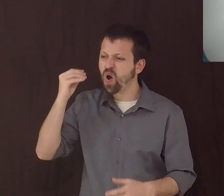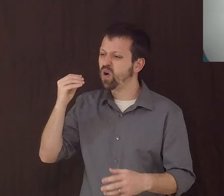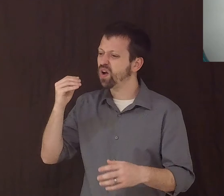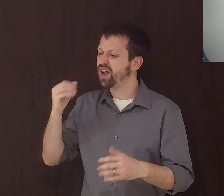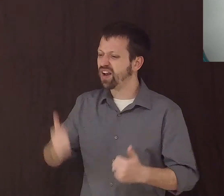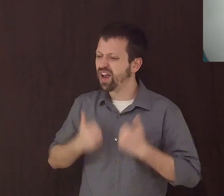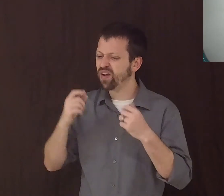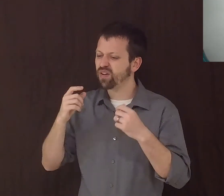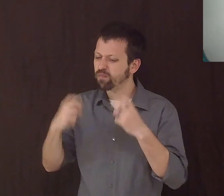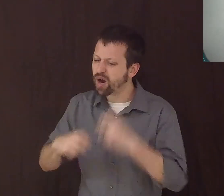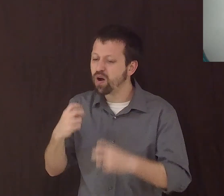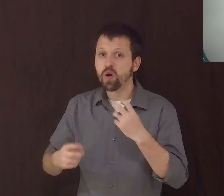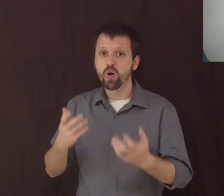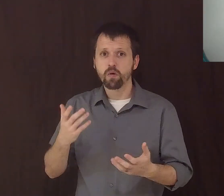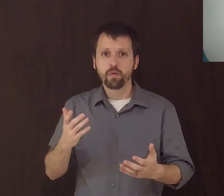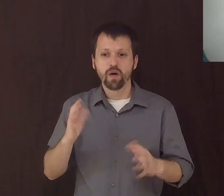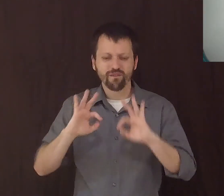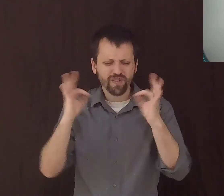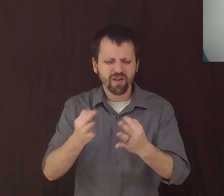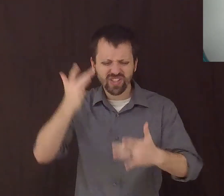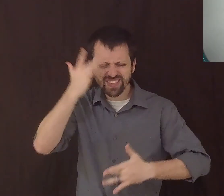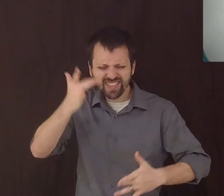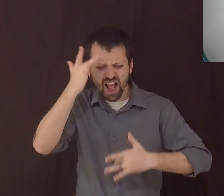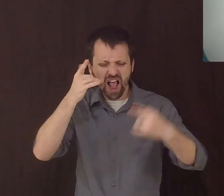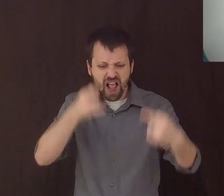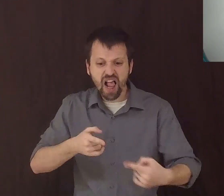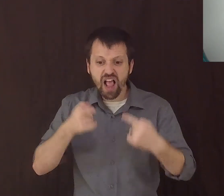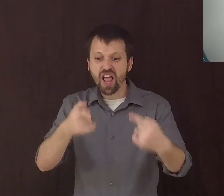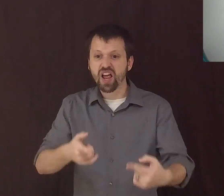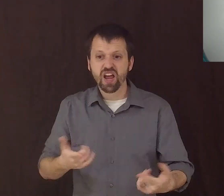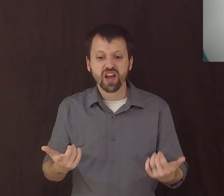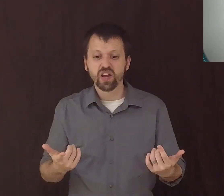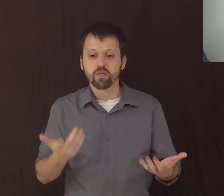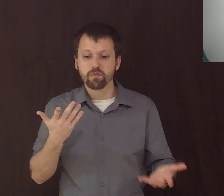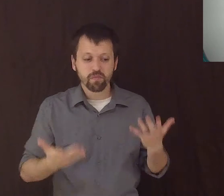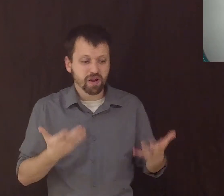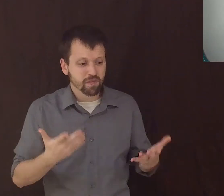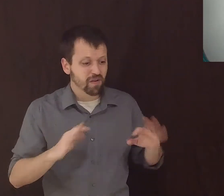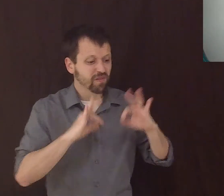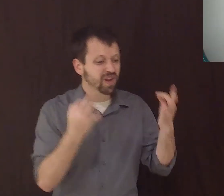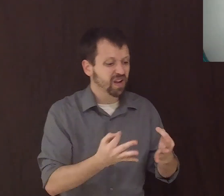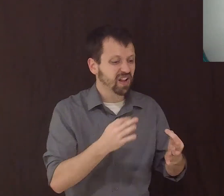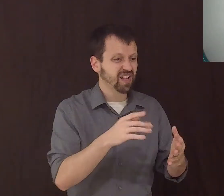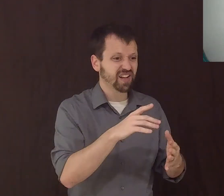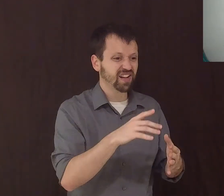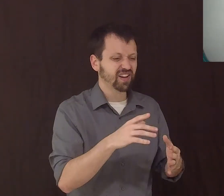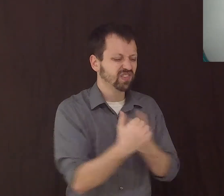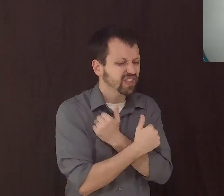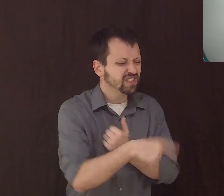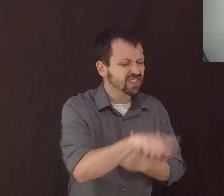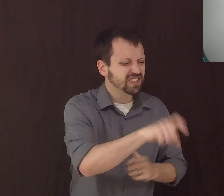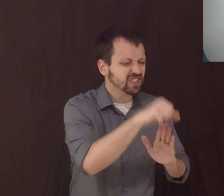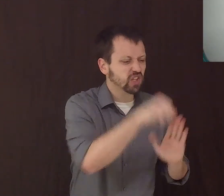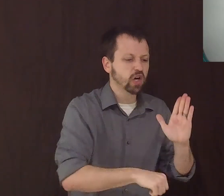Maybe we have loved ones that are sick and they're battling right now, and you know, life goes on. Maybe we've got loved ones and they need surgery and they can't get it because